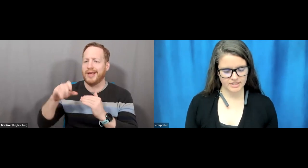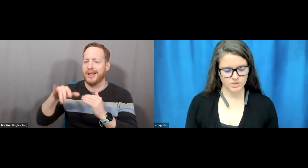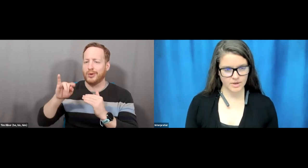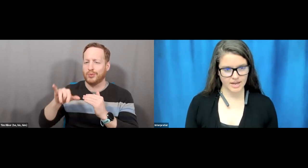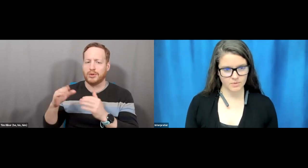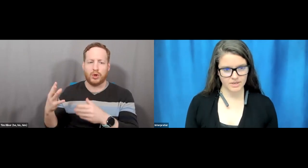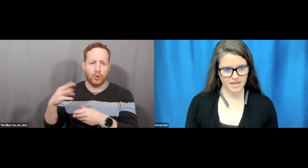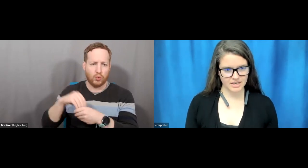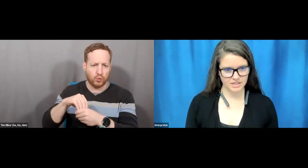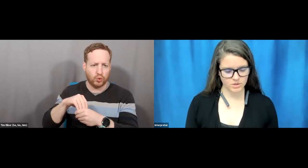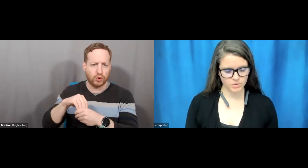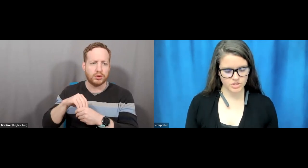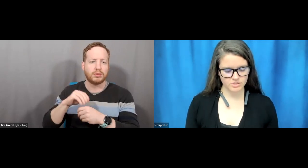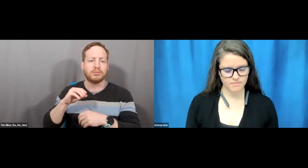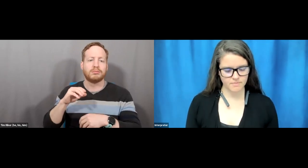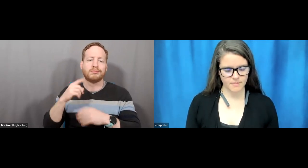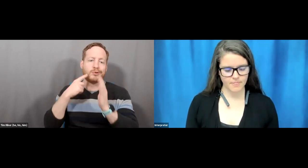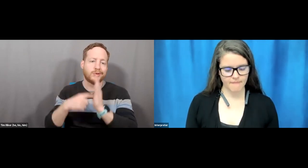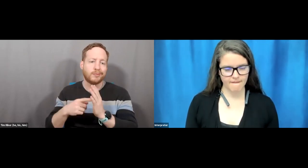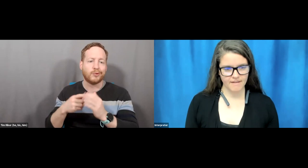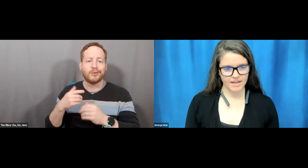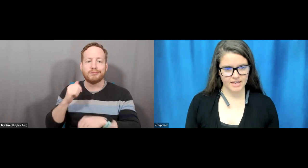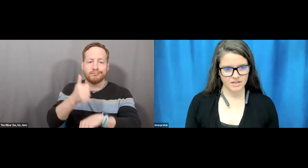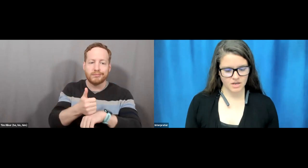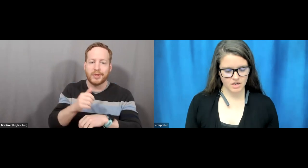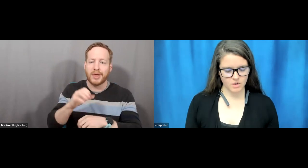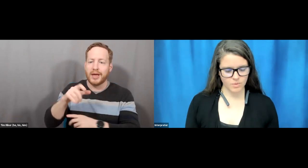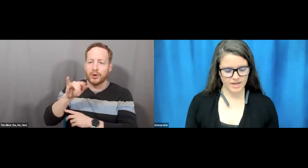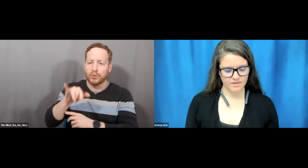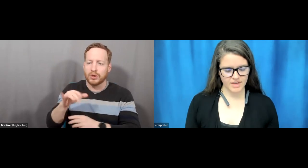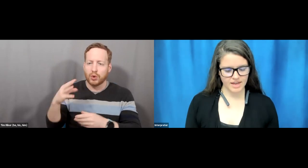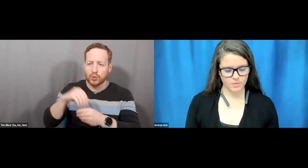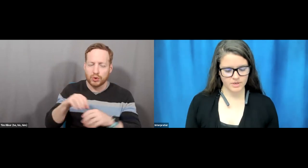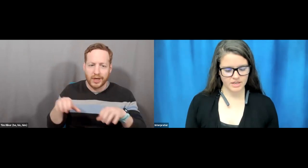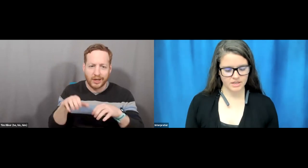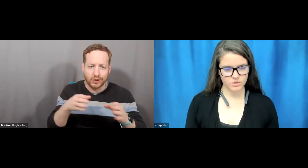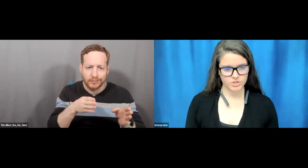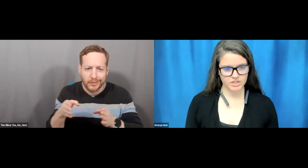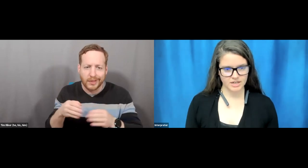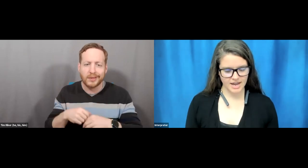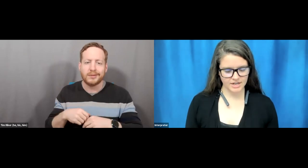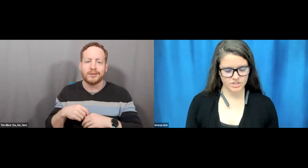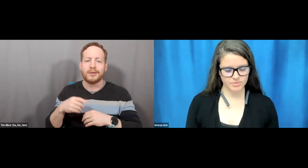to equity and inclusion in a way that equity and inclusion and action